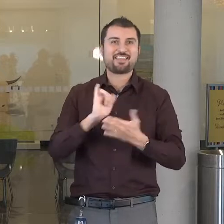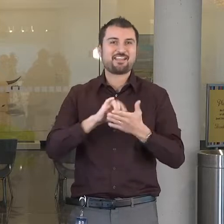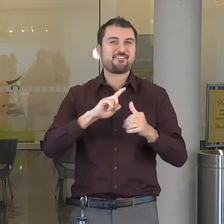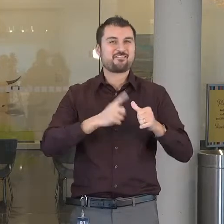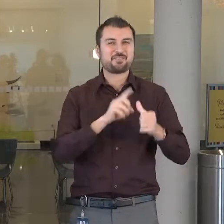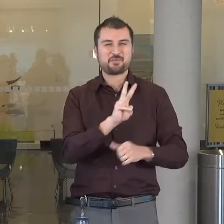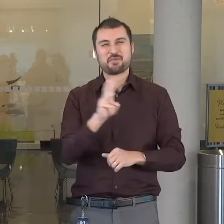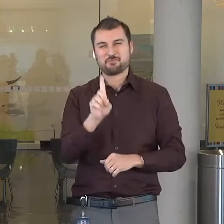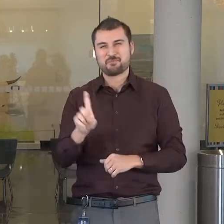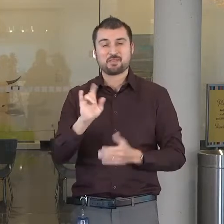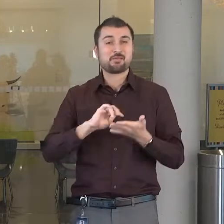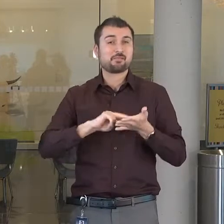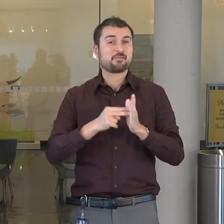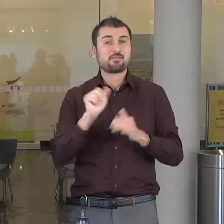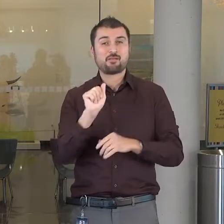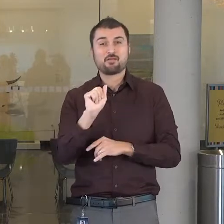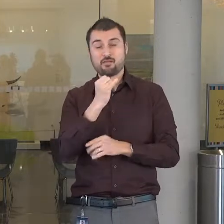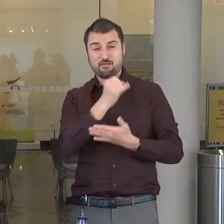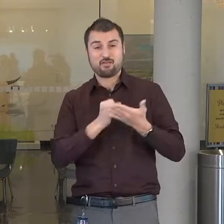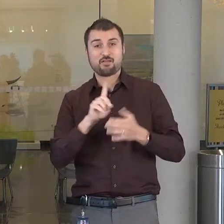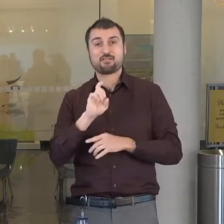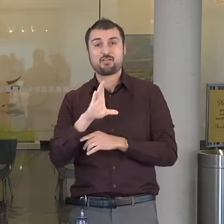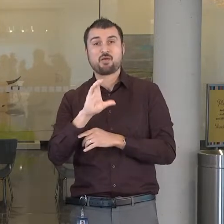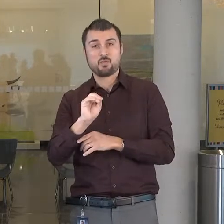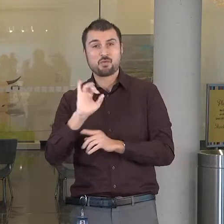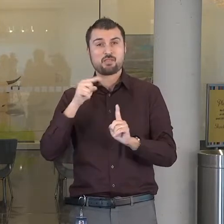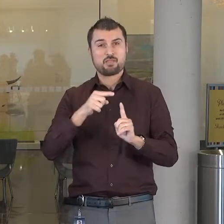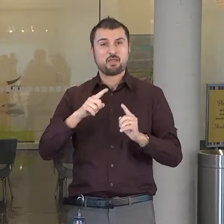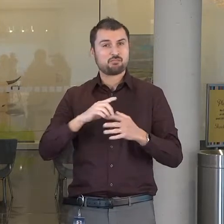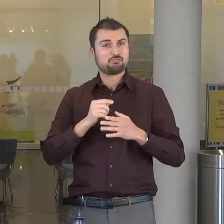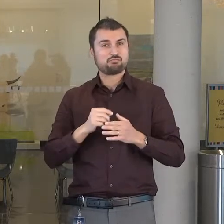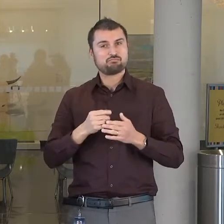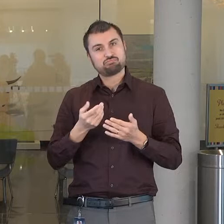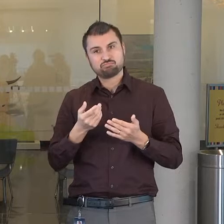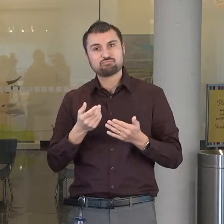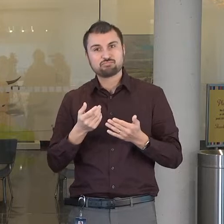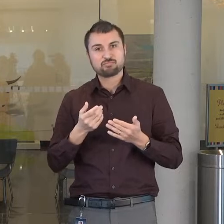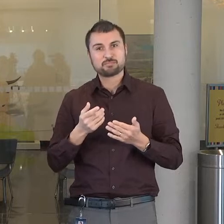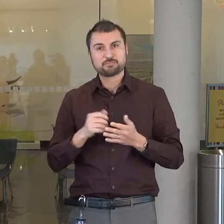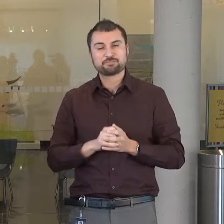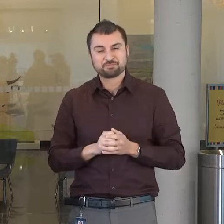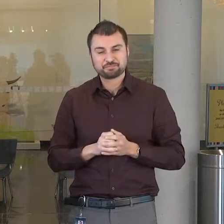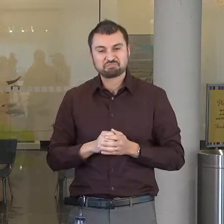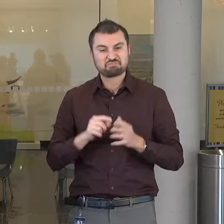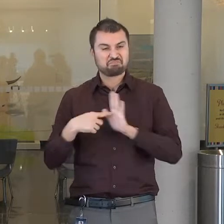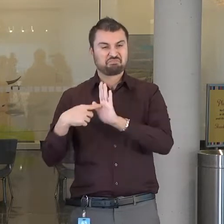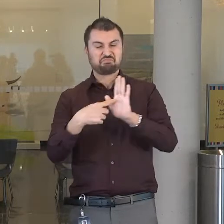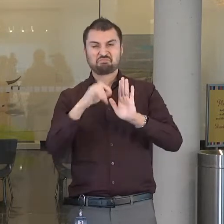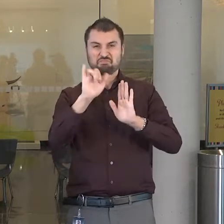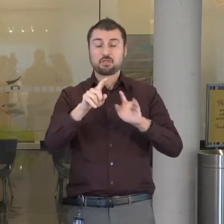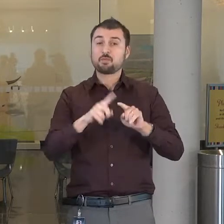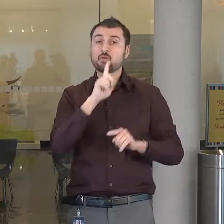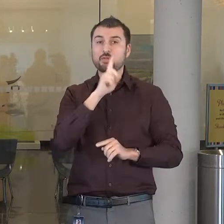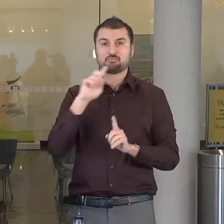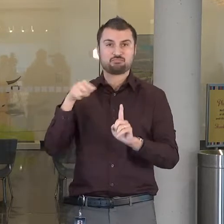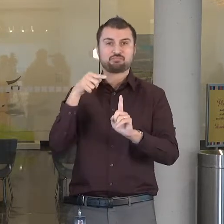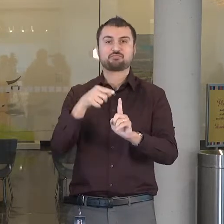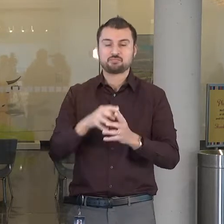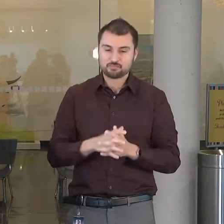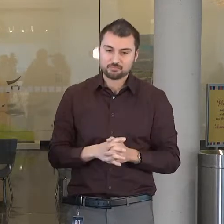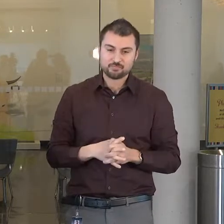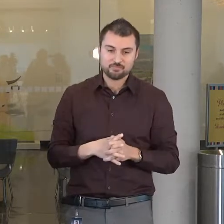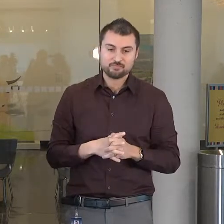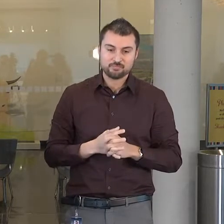World War. So Art Deco conveys that. And it hit right